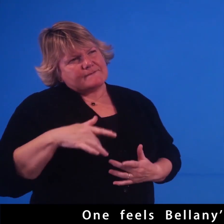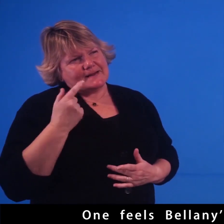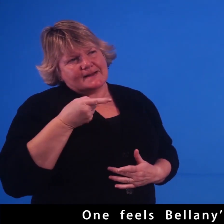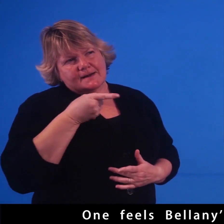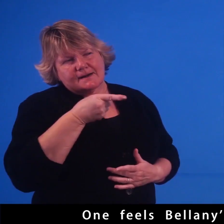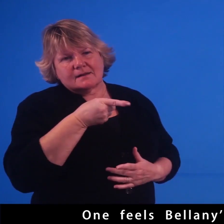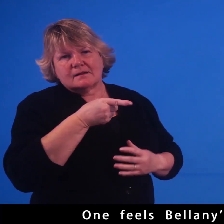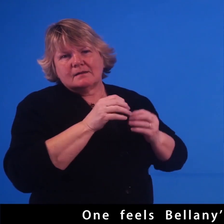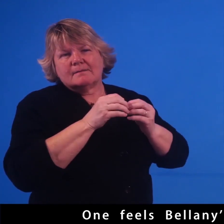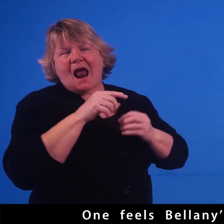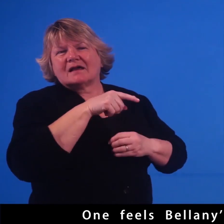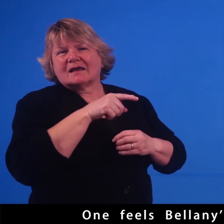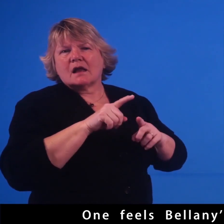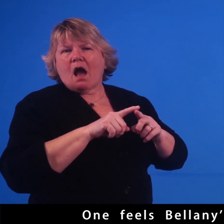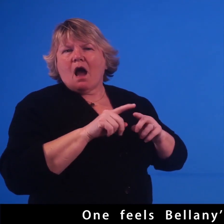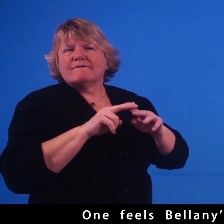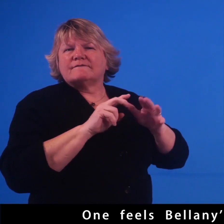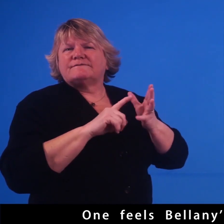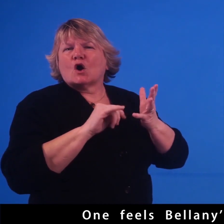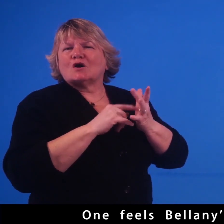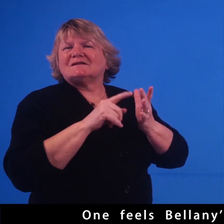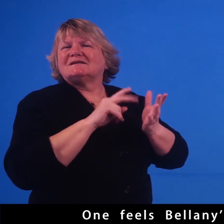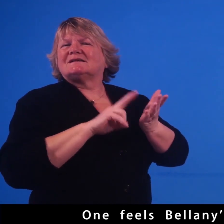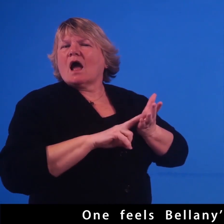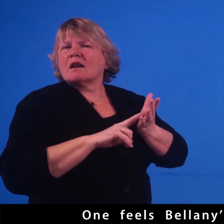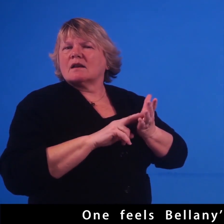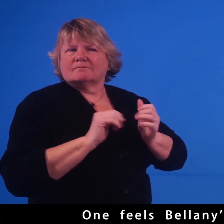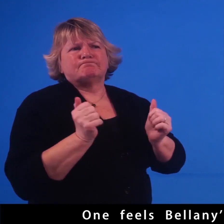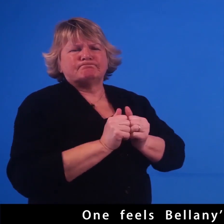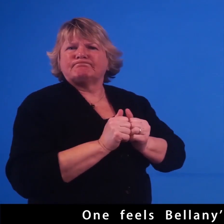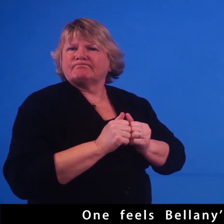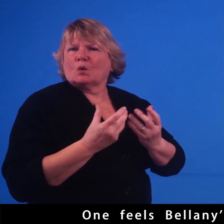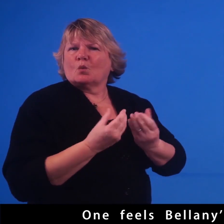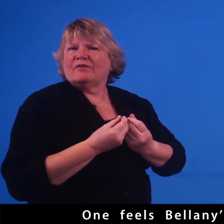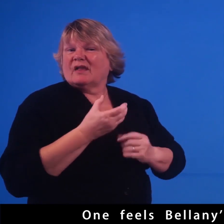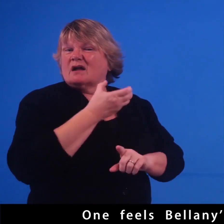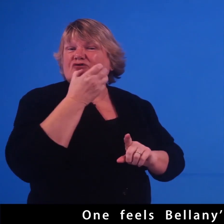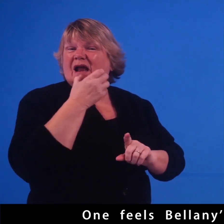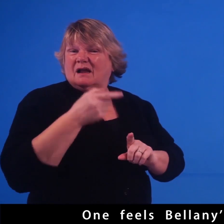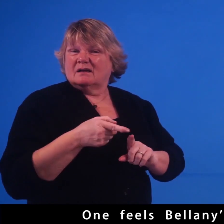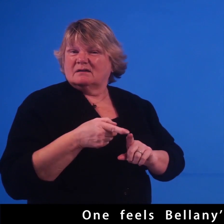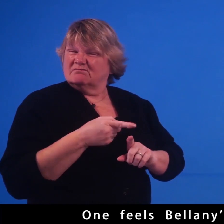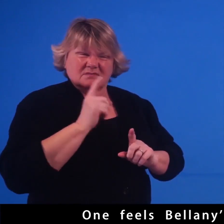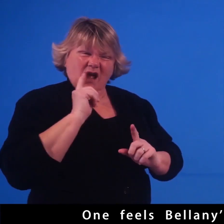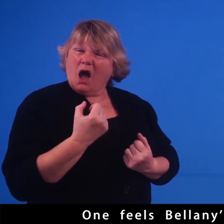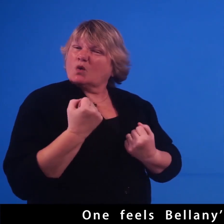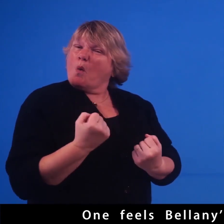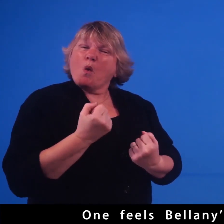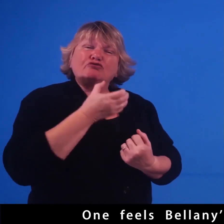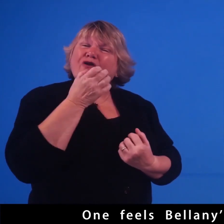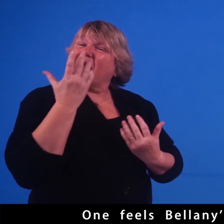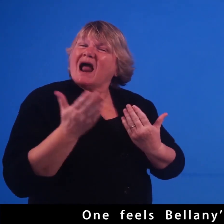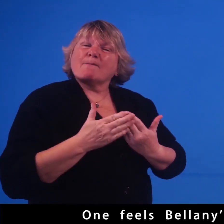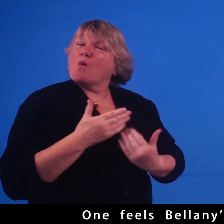One feels Bellany's Faustian pact with alcohol is no longer able to hold.